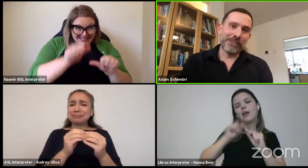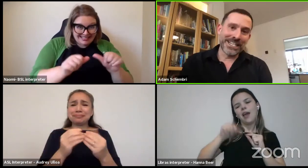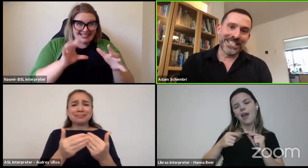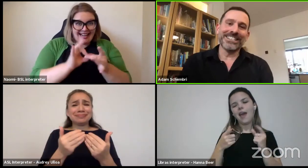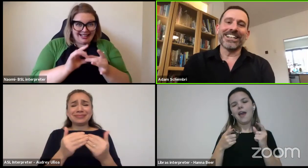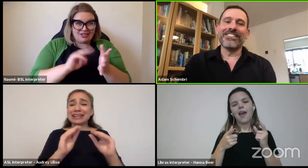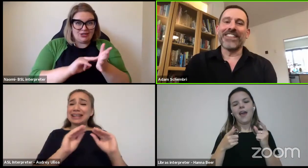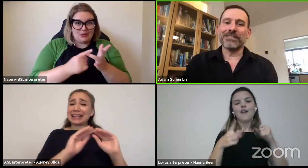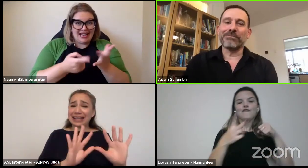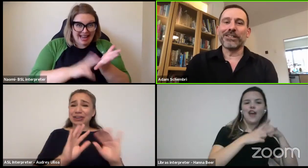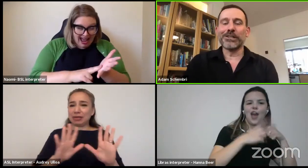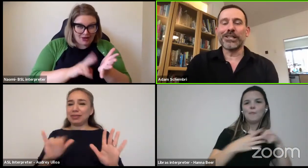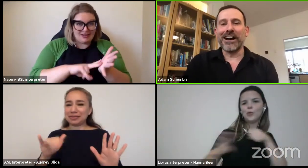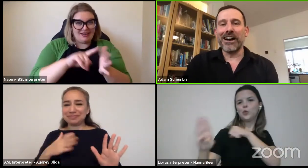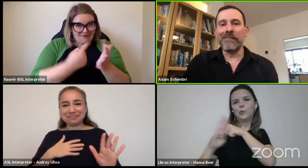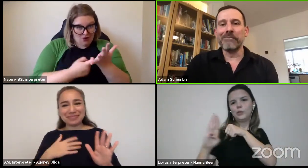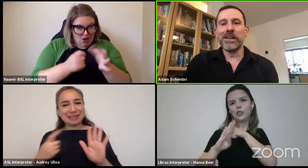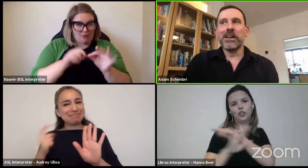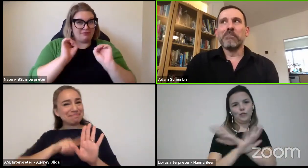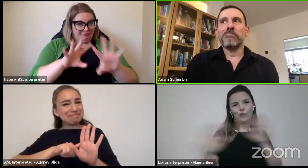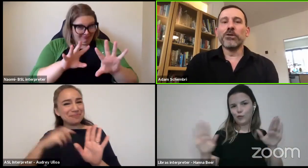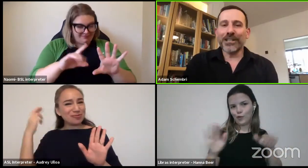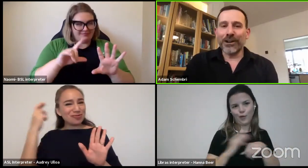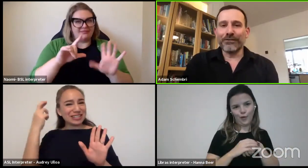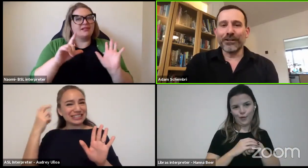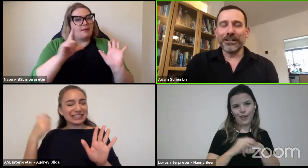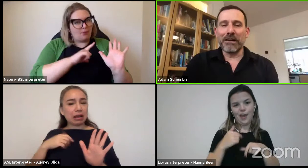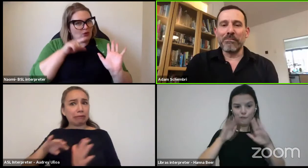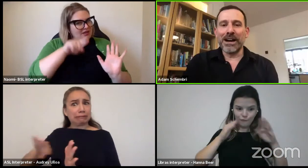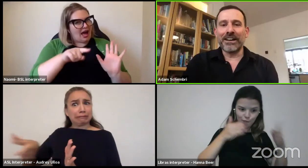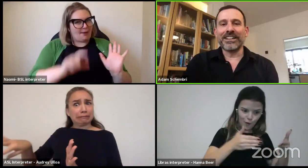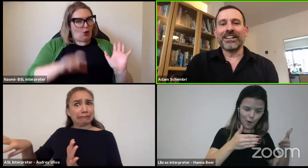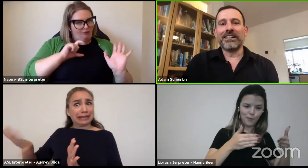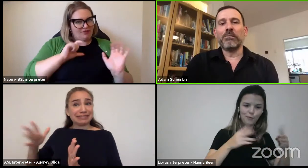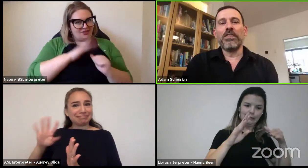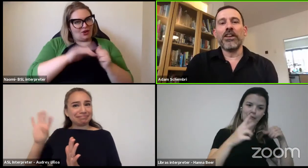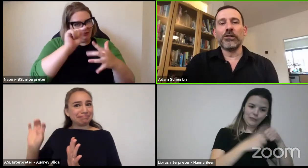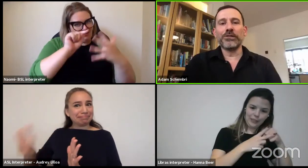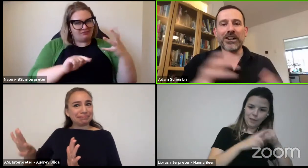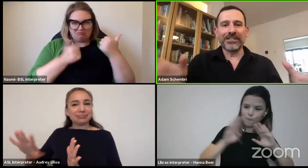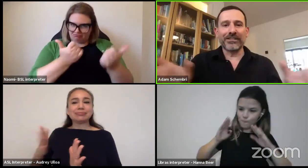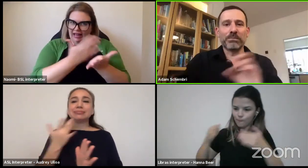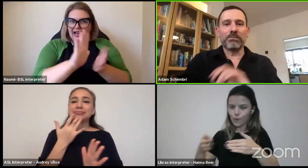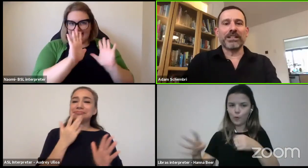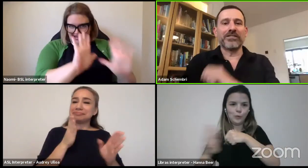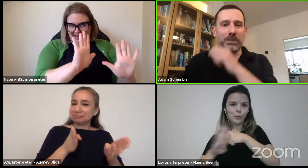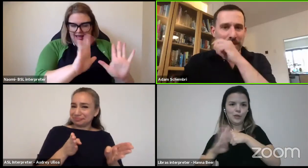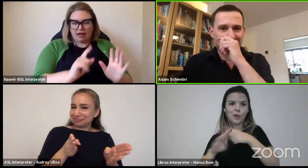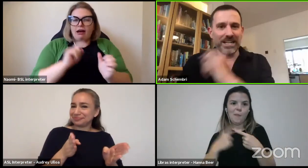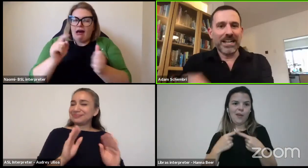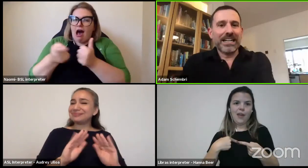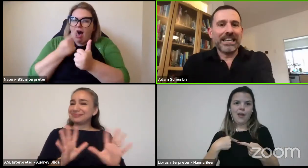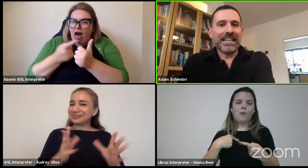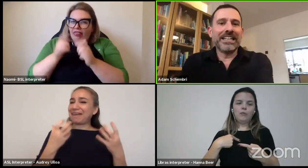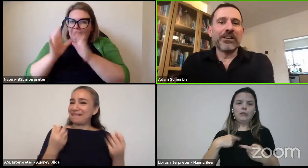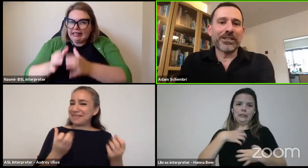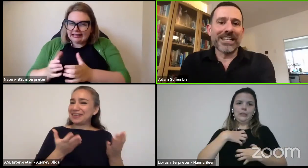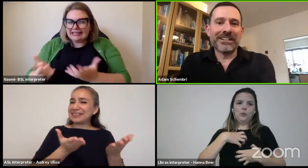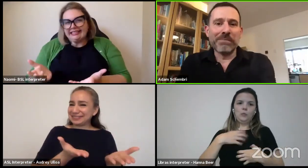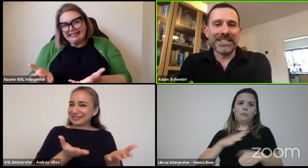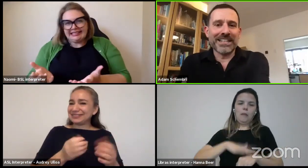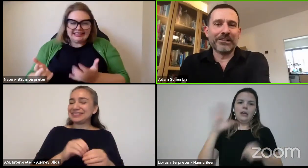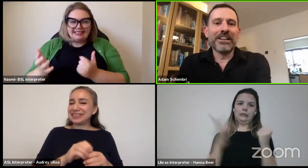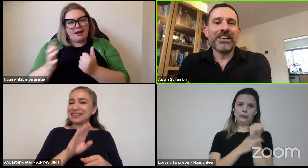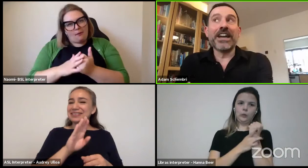for a reason, and that's because I'm most confident about those kinds of parts of speech in Auslan